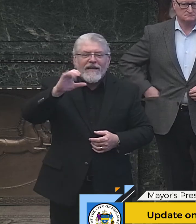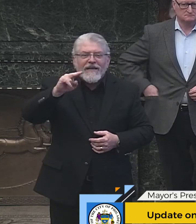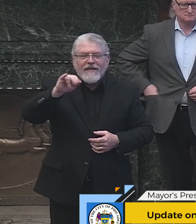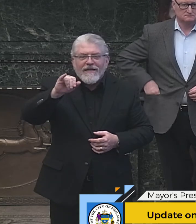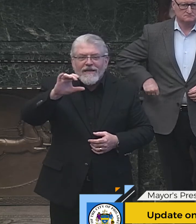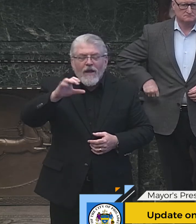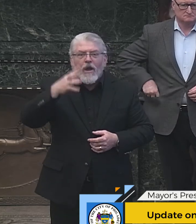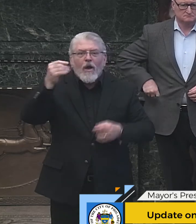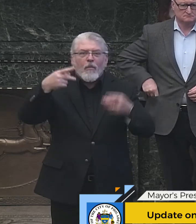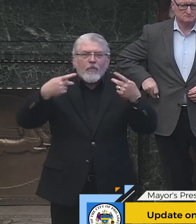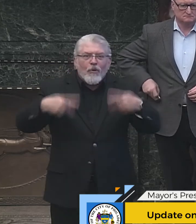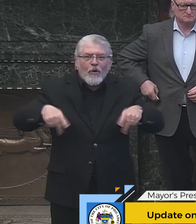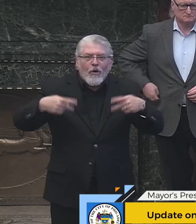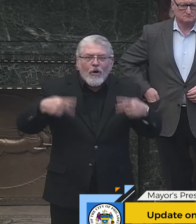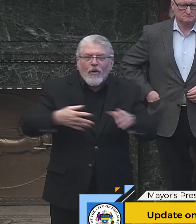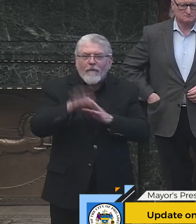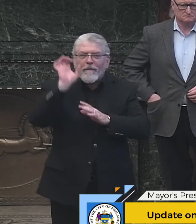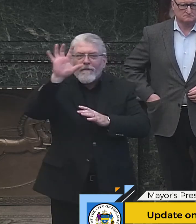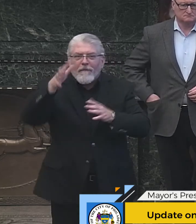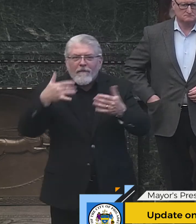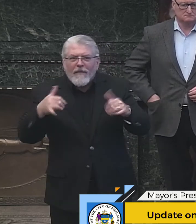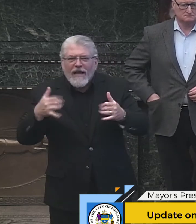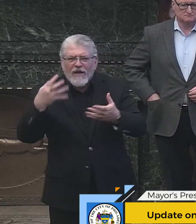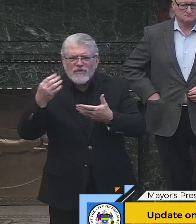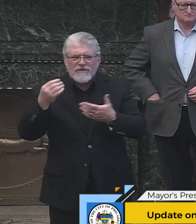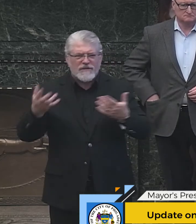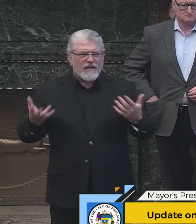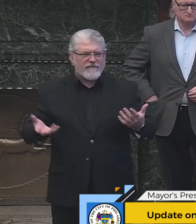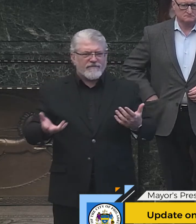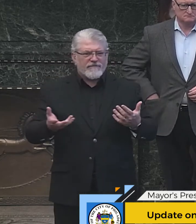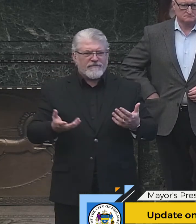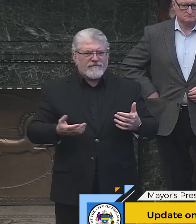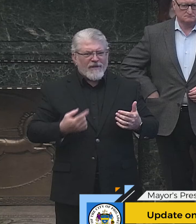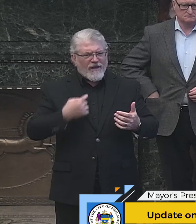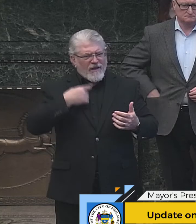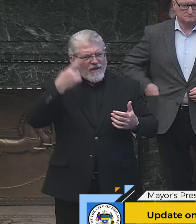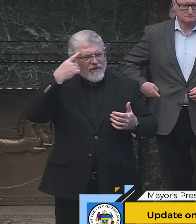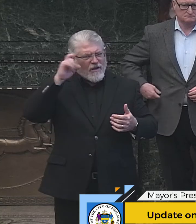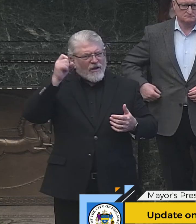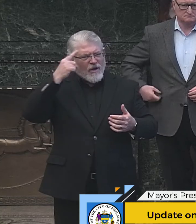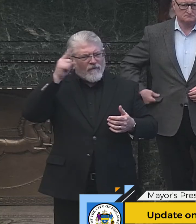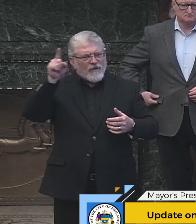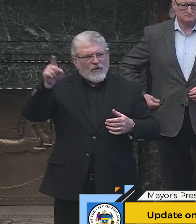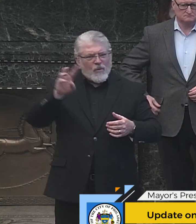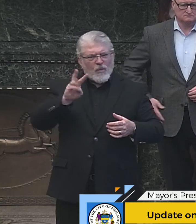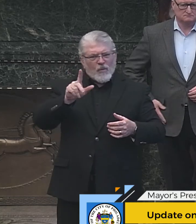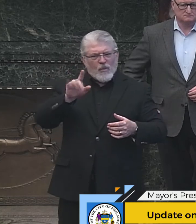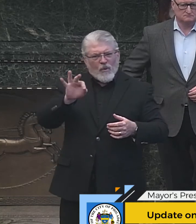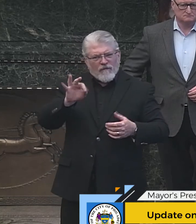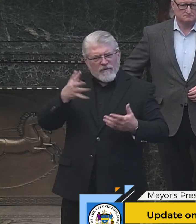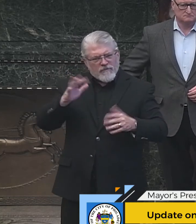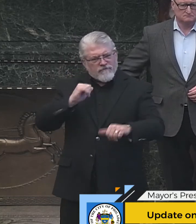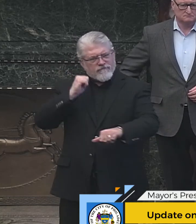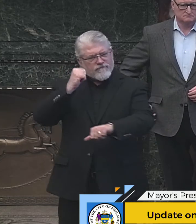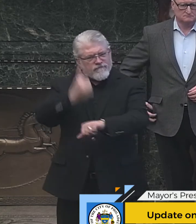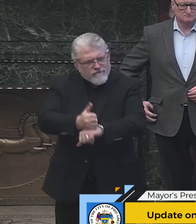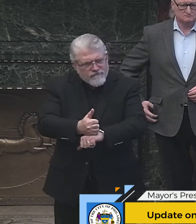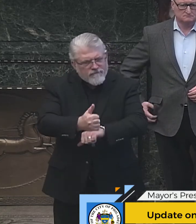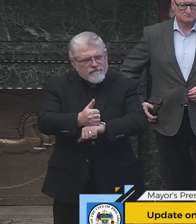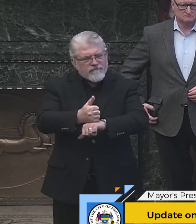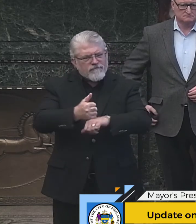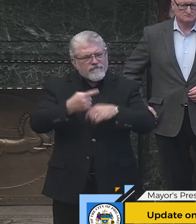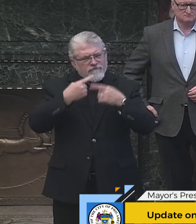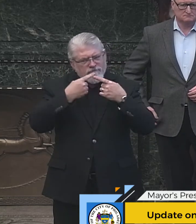Wolf, and certainly our administration already put these measures into place. And so when you look at the measures that Governor Cuomo